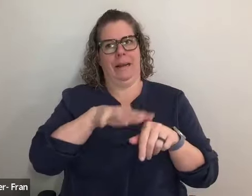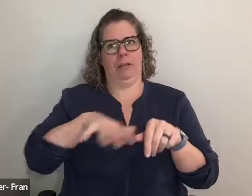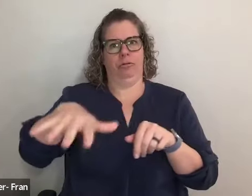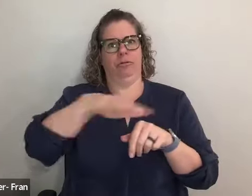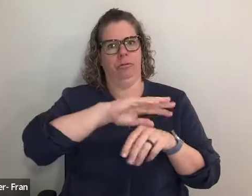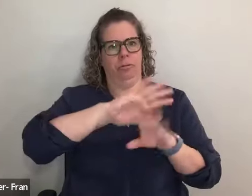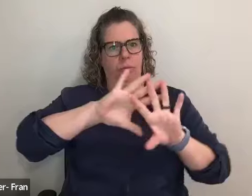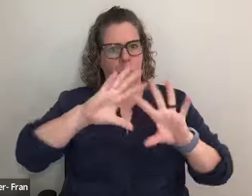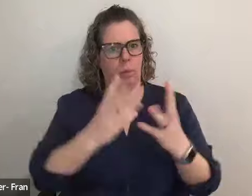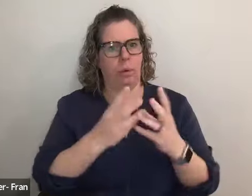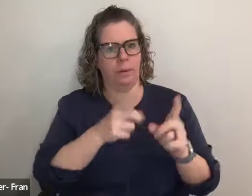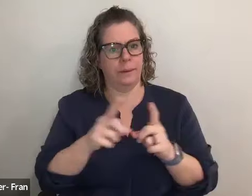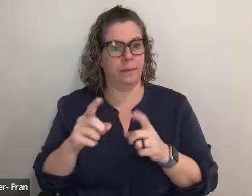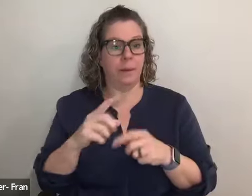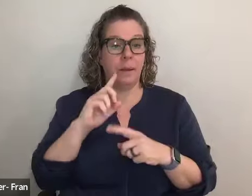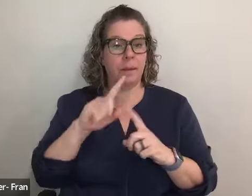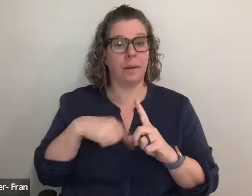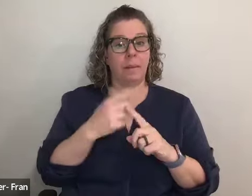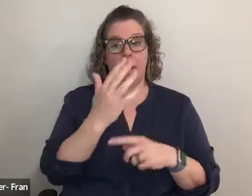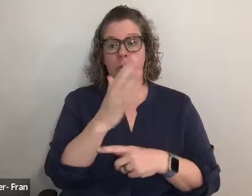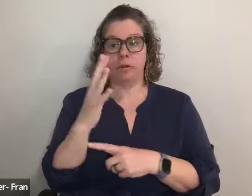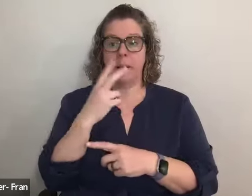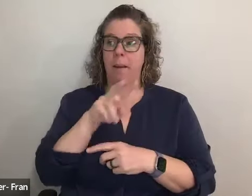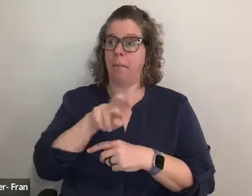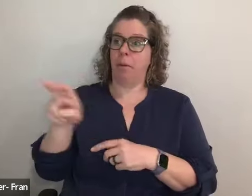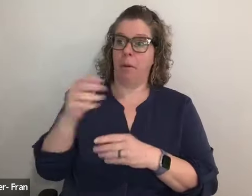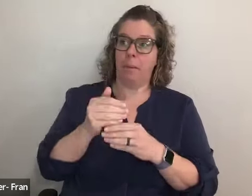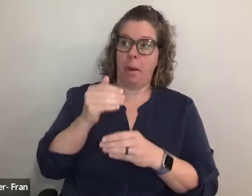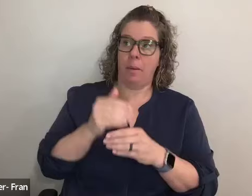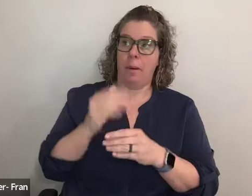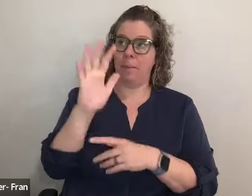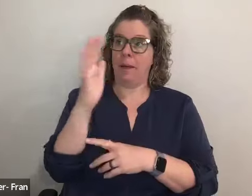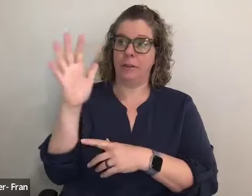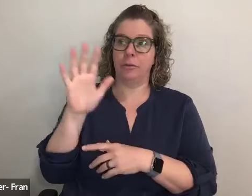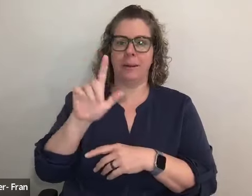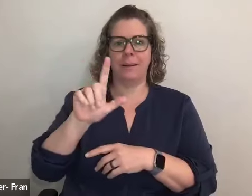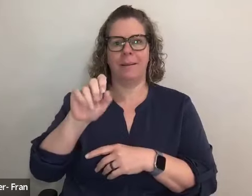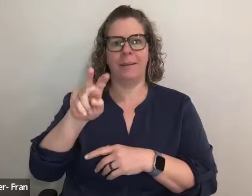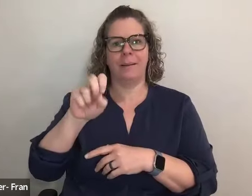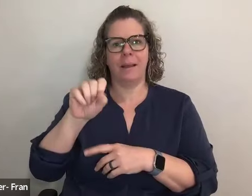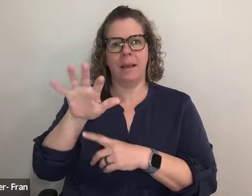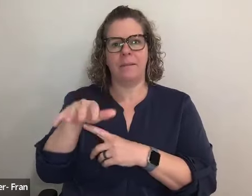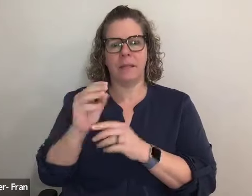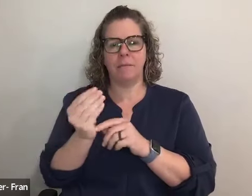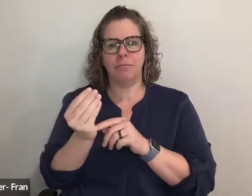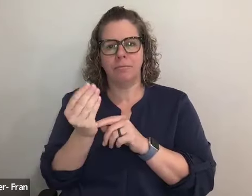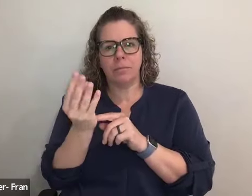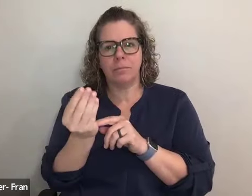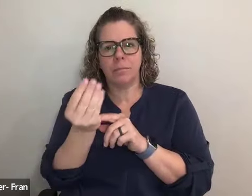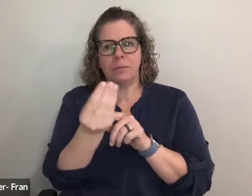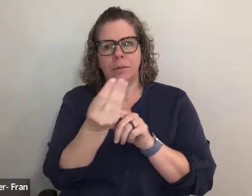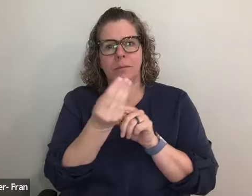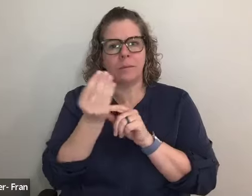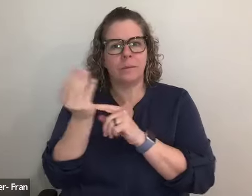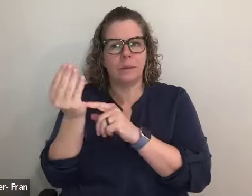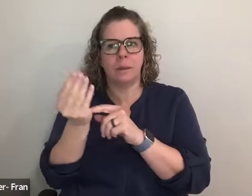about the trees. I can look out a window right now and notice that the leaves have started to sprout, and have for a couple